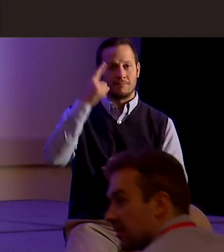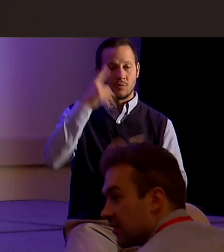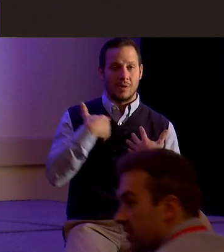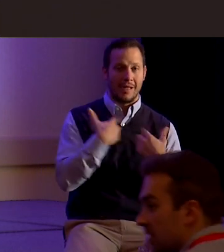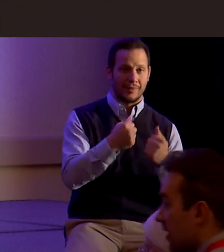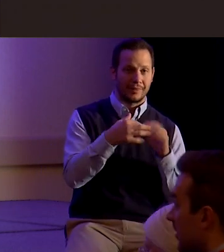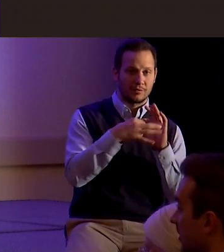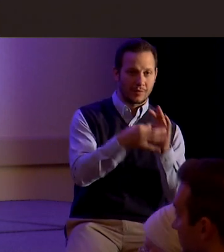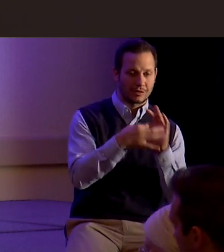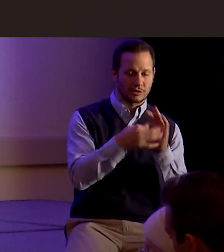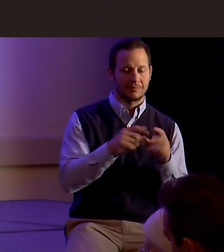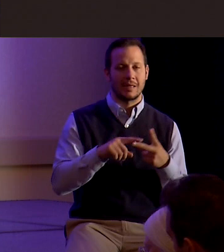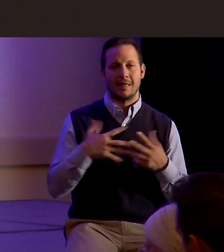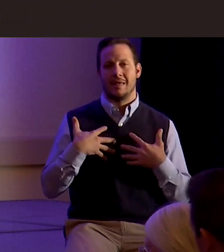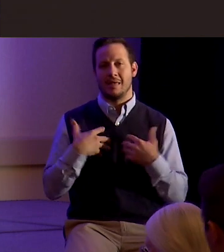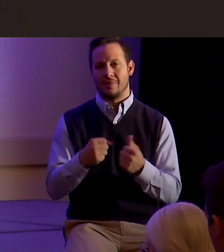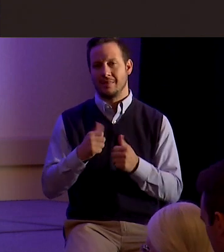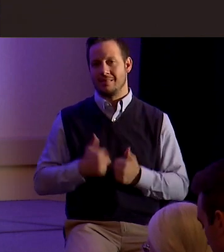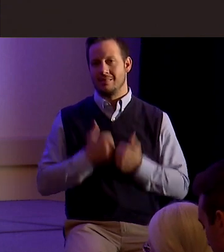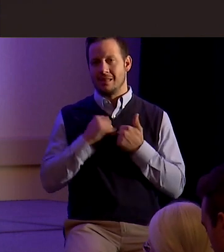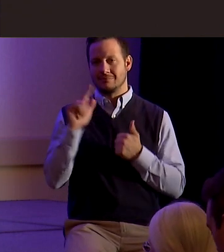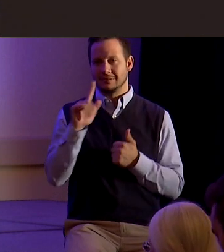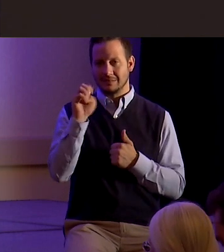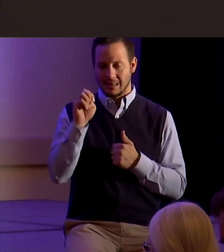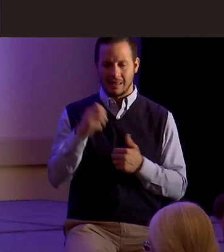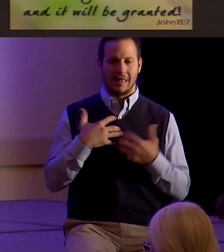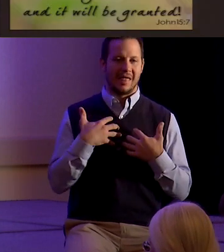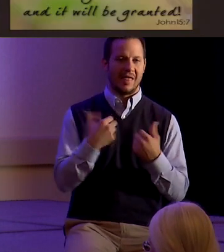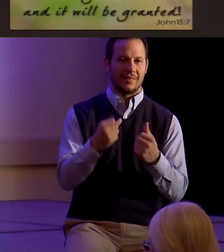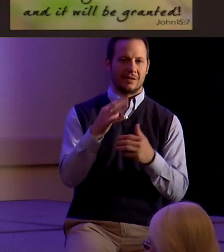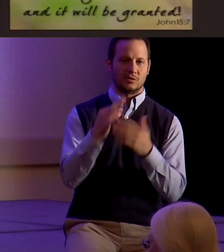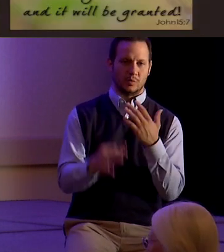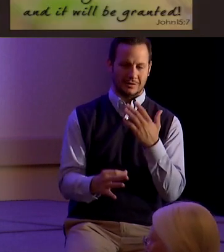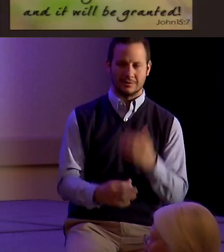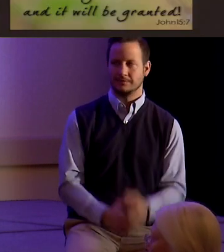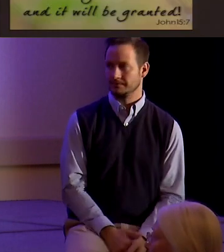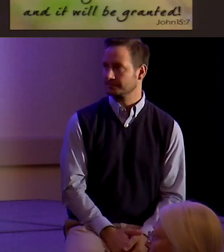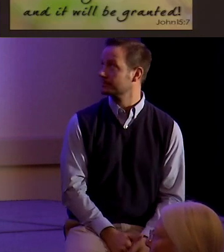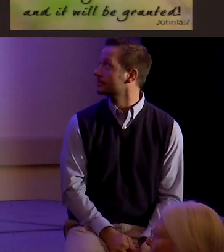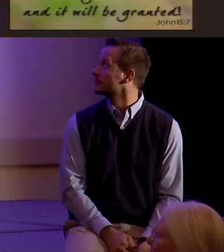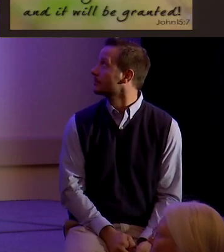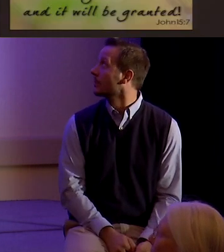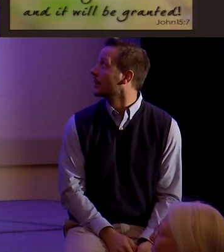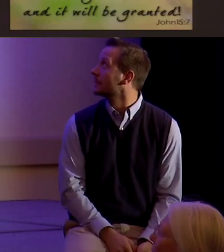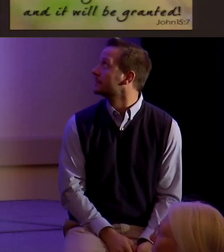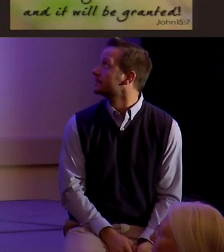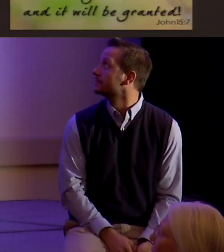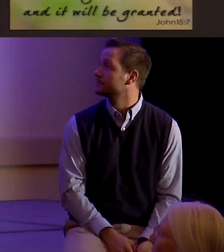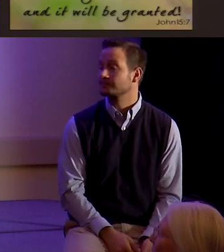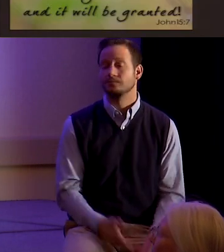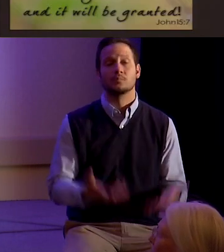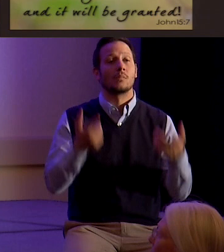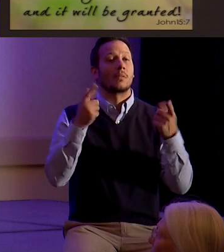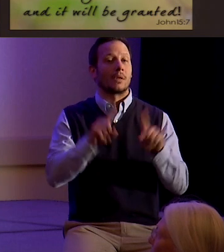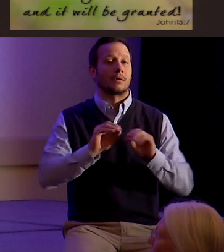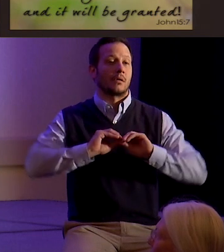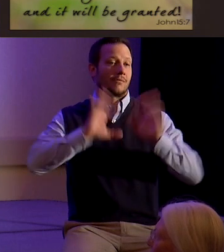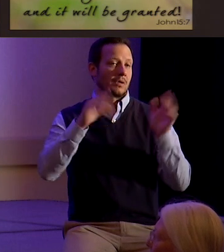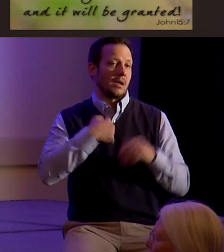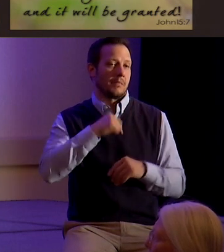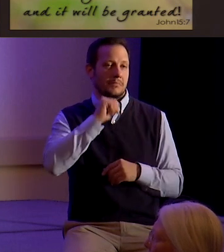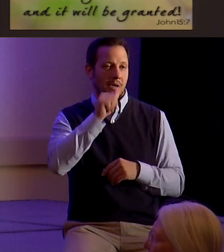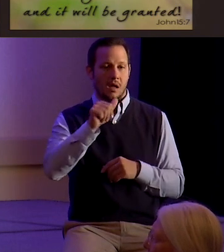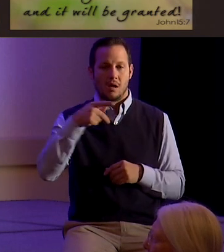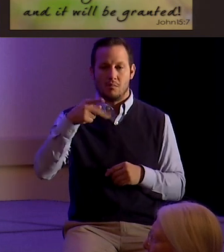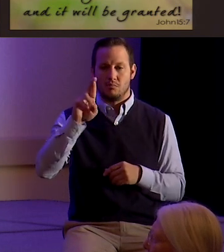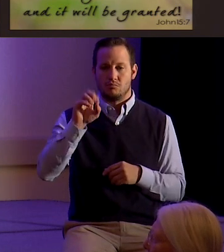relationships, healthy lifestyle, healthy choices, all of that. So what happened? Obviously, I am no longer a Proverbs 31 woman,